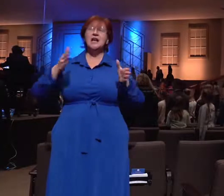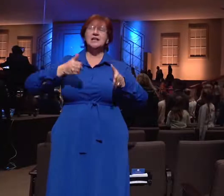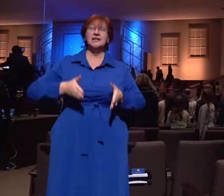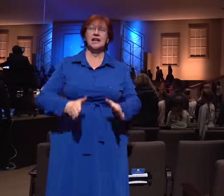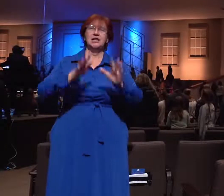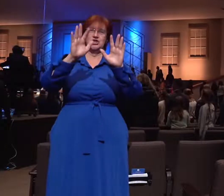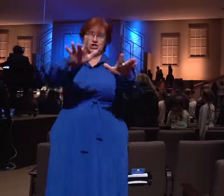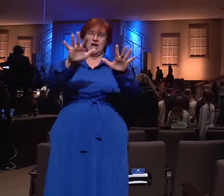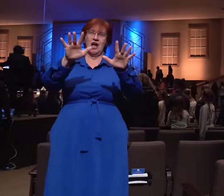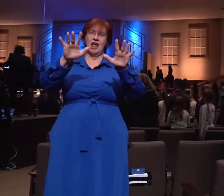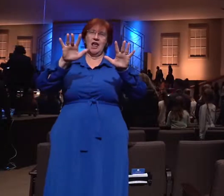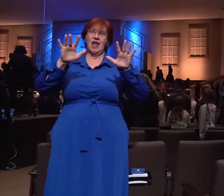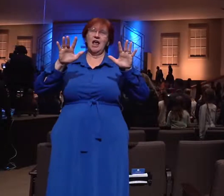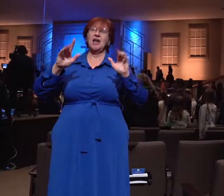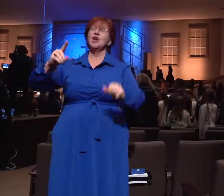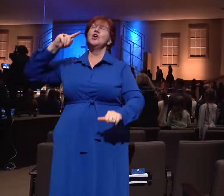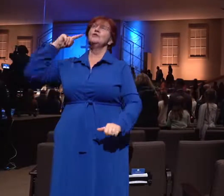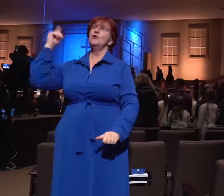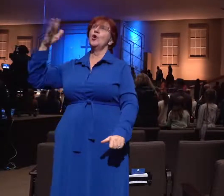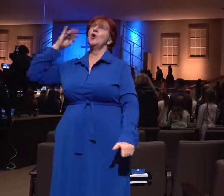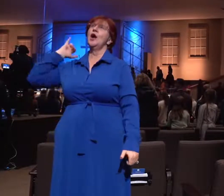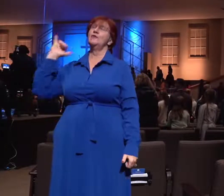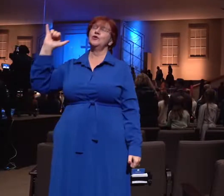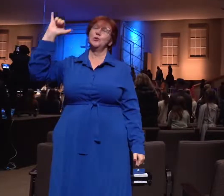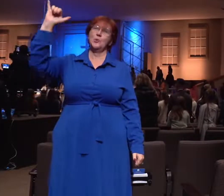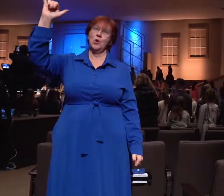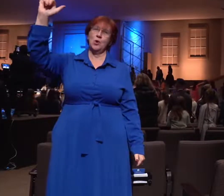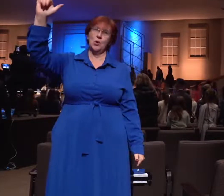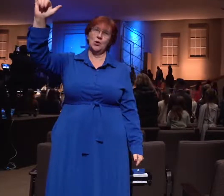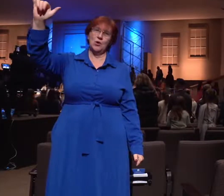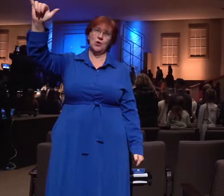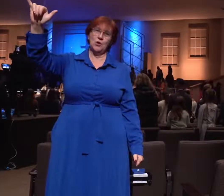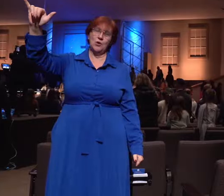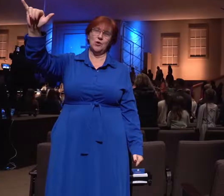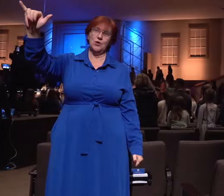light. Let it shine